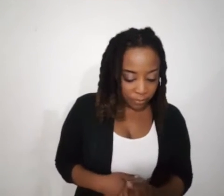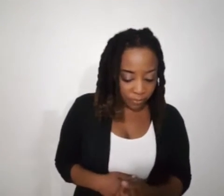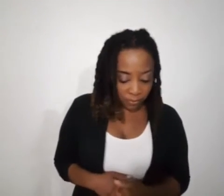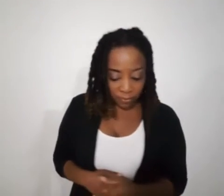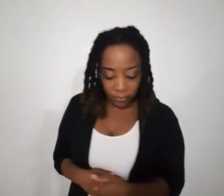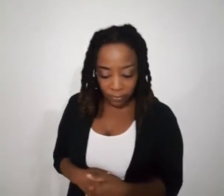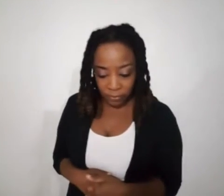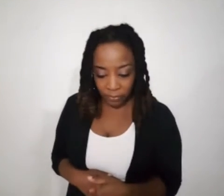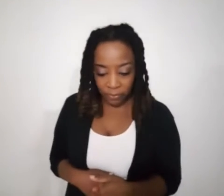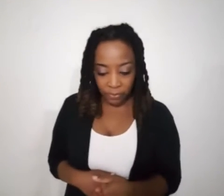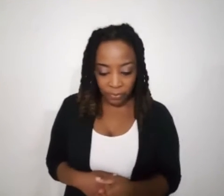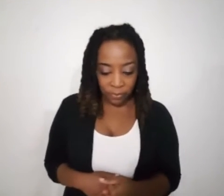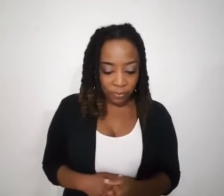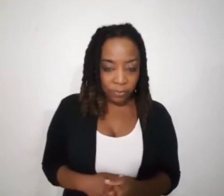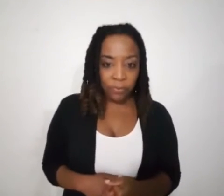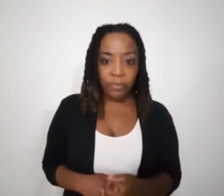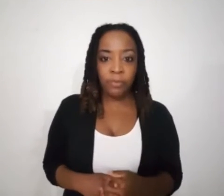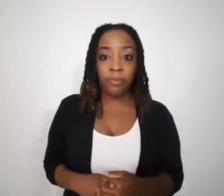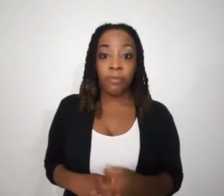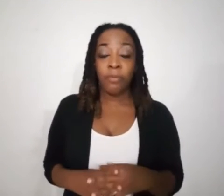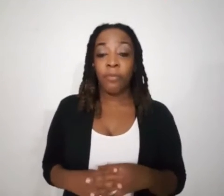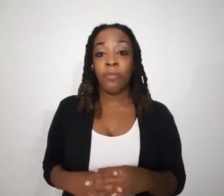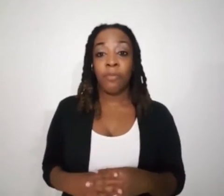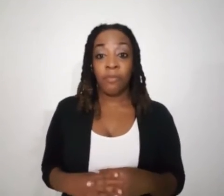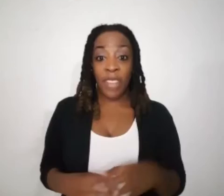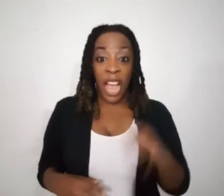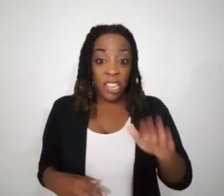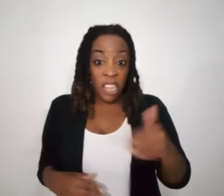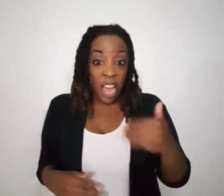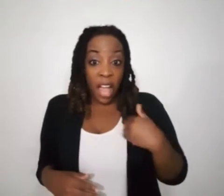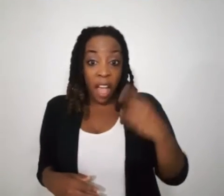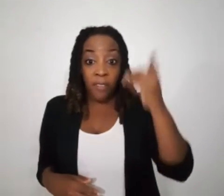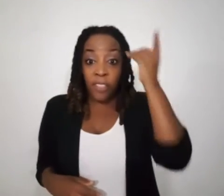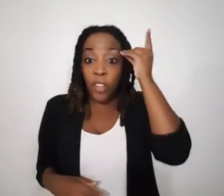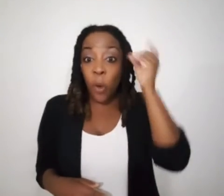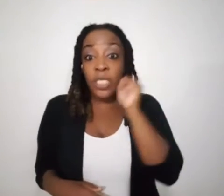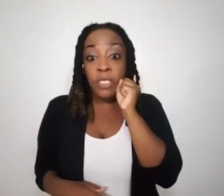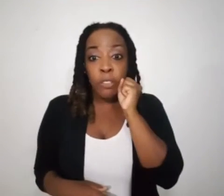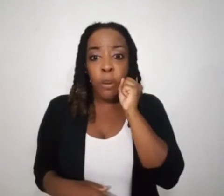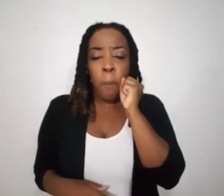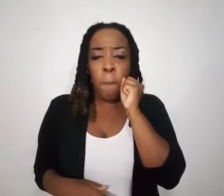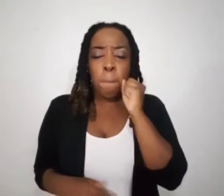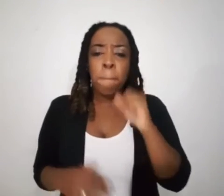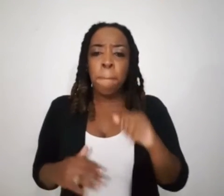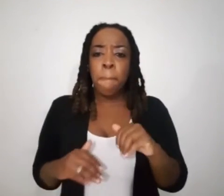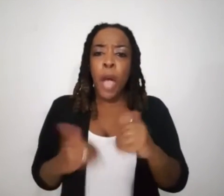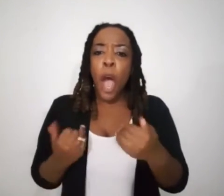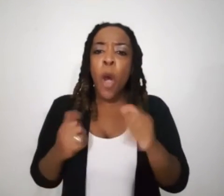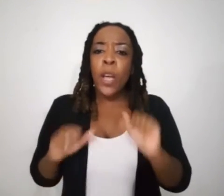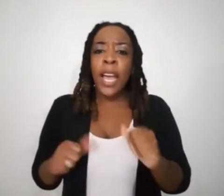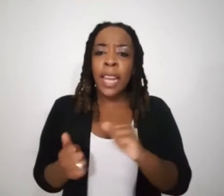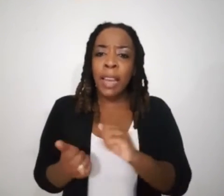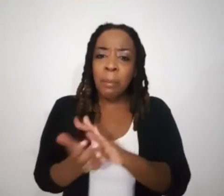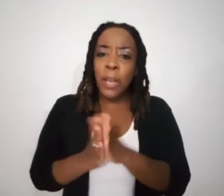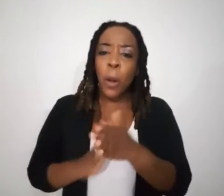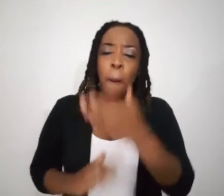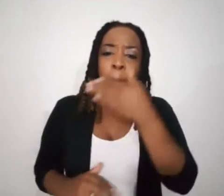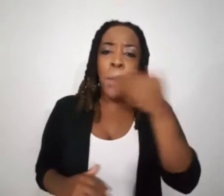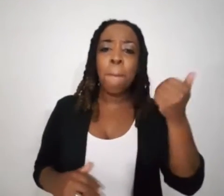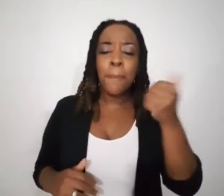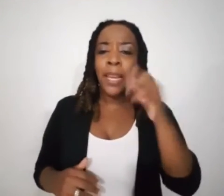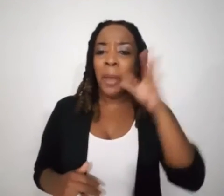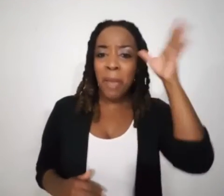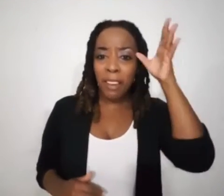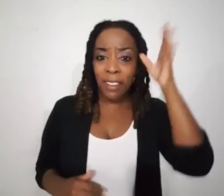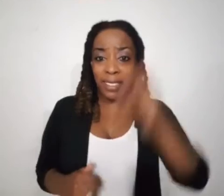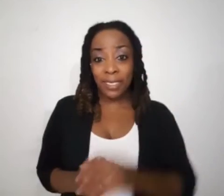my child with Down syndrome? Can I tell you, Mom, if you are asking this question, you are already a good